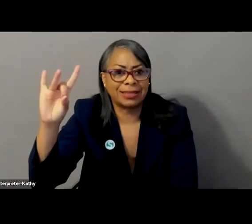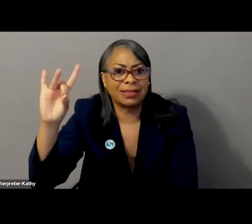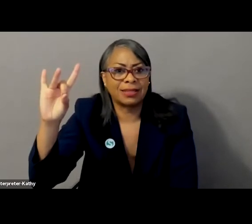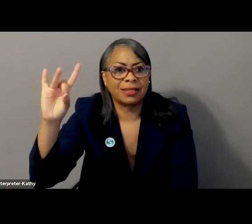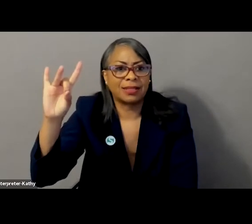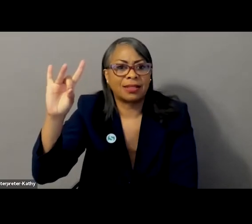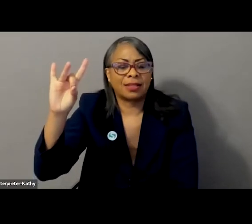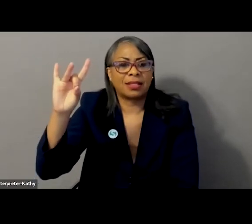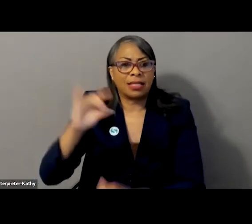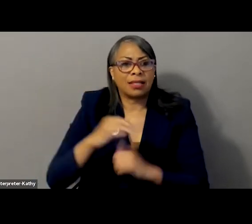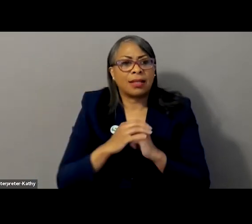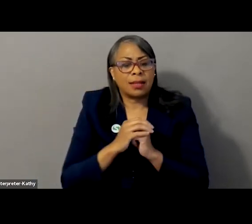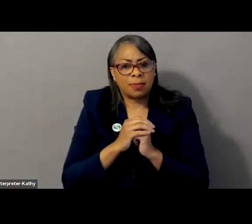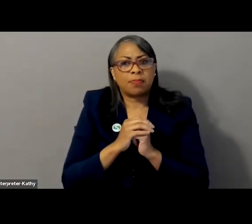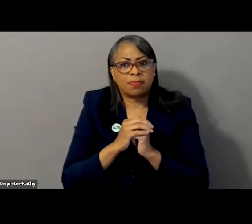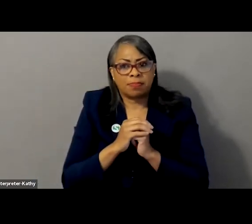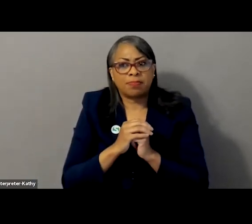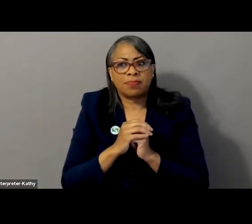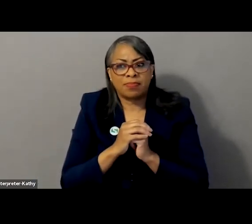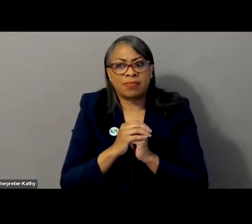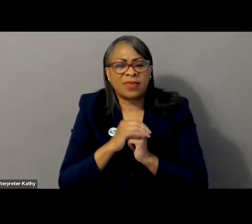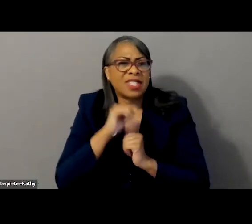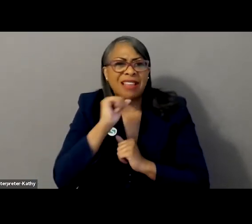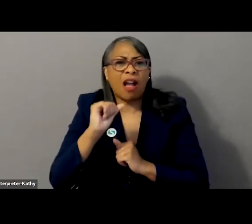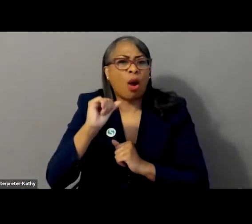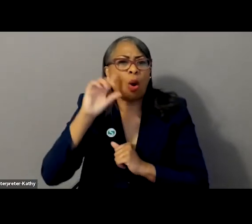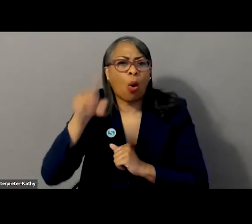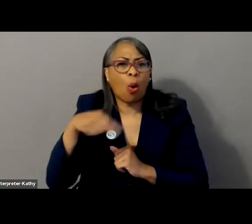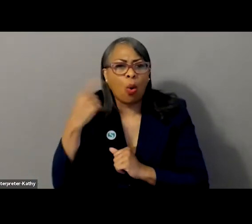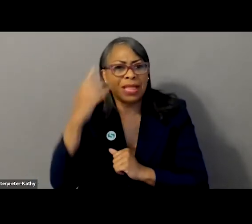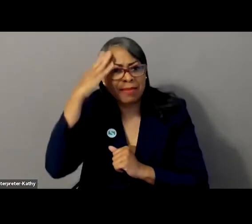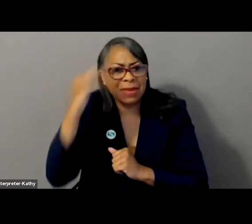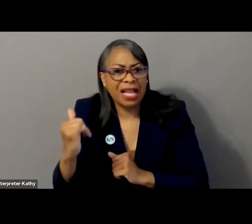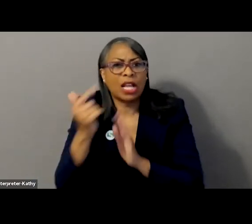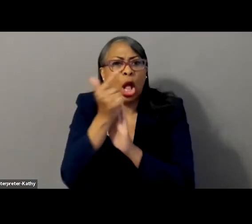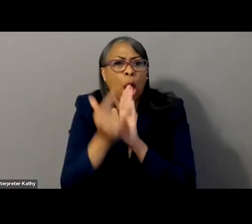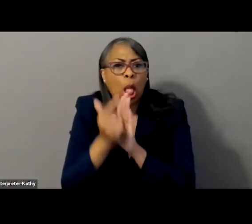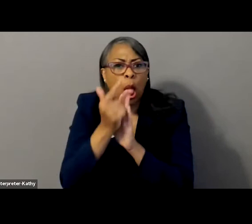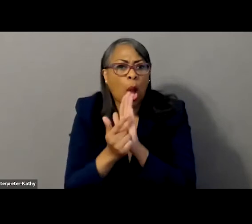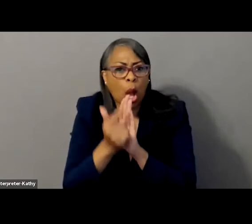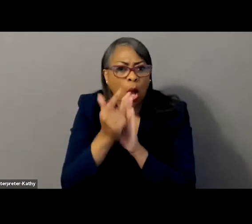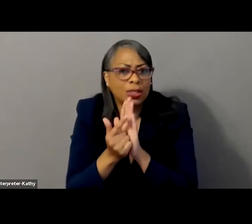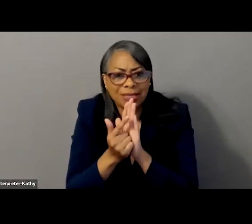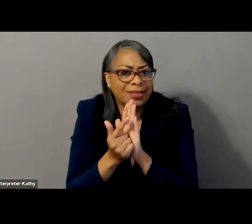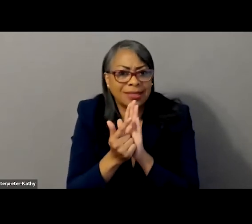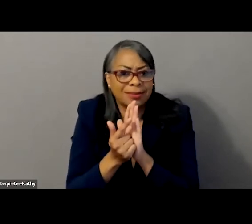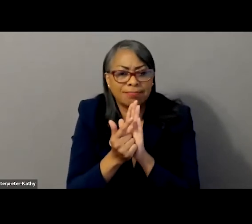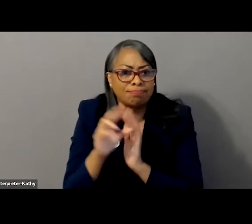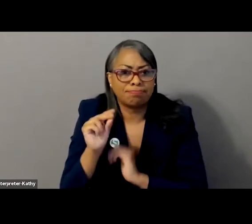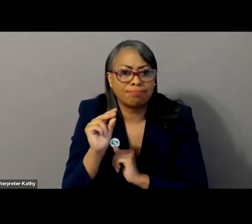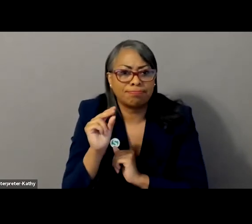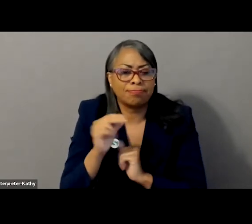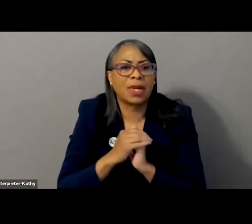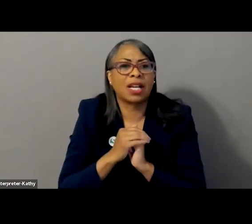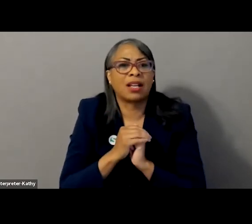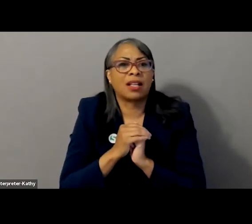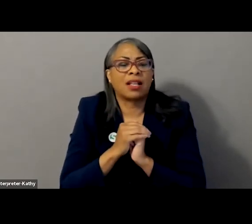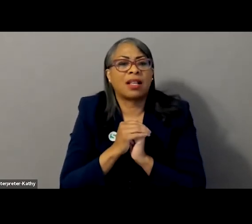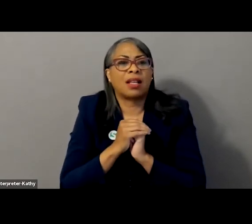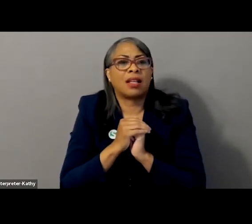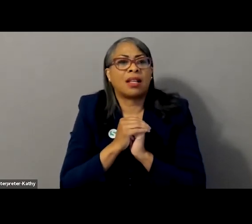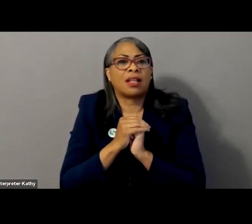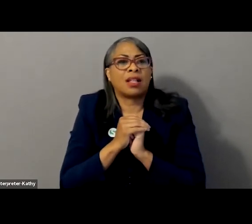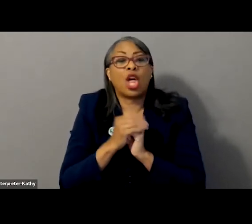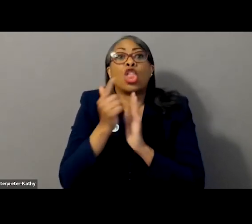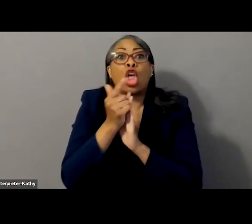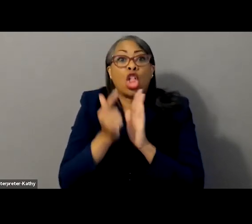the impetus isn't just because of this law. This law is because of the impetus. And that creates